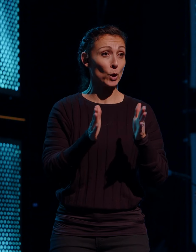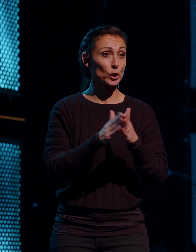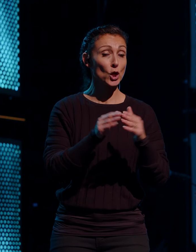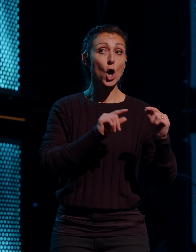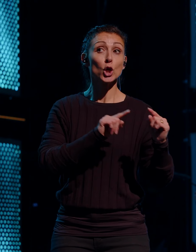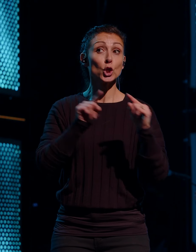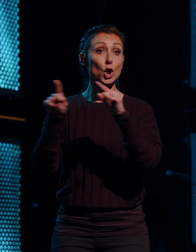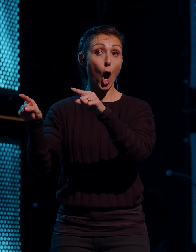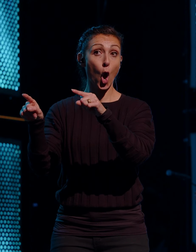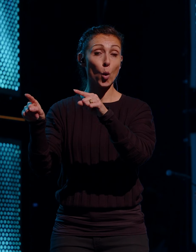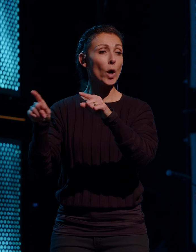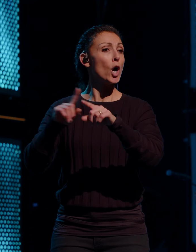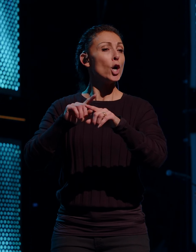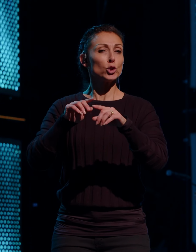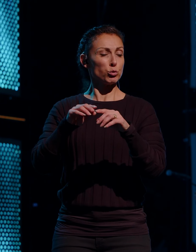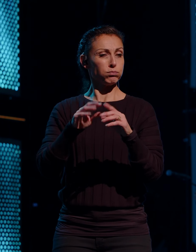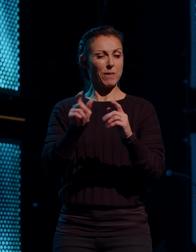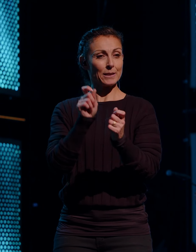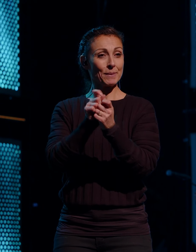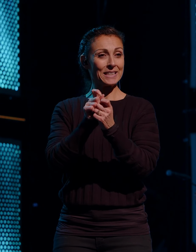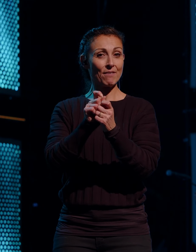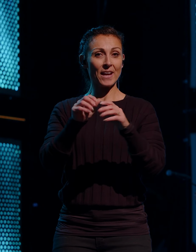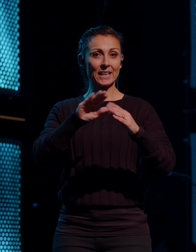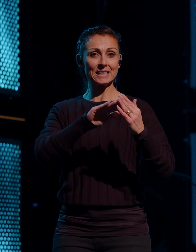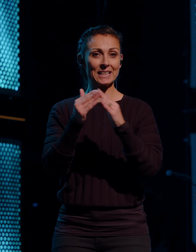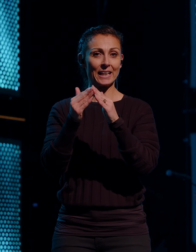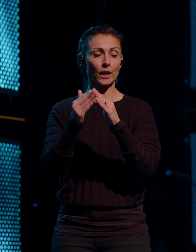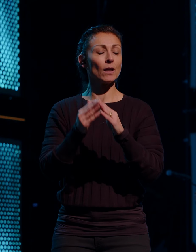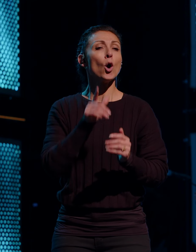all people. Timothy Keller, he put together this,